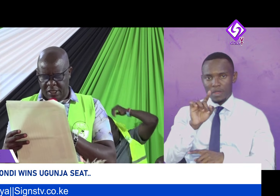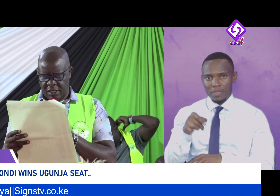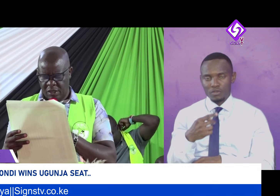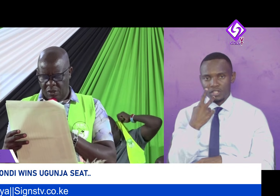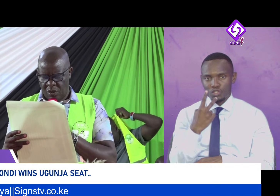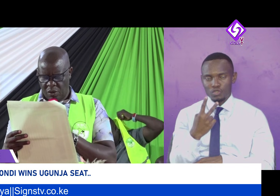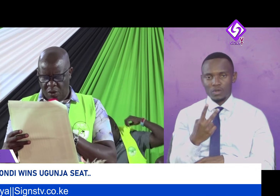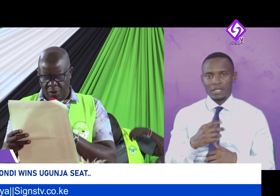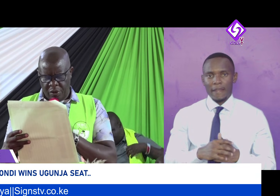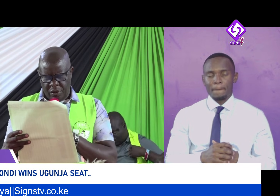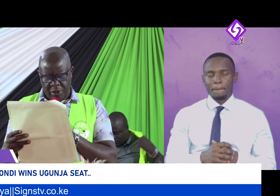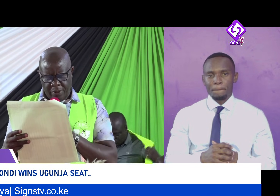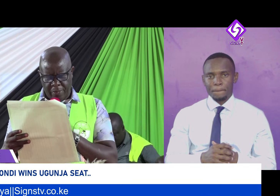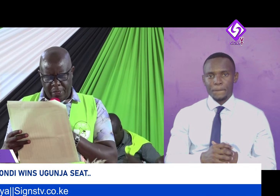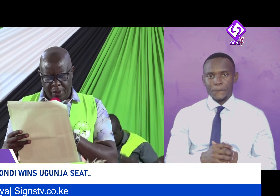1,200.